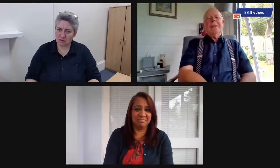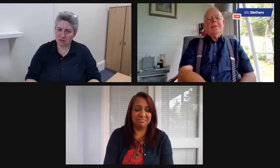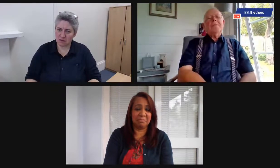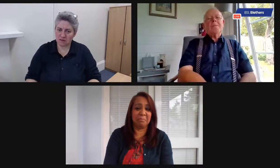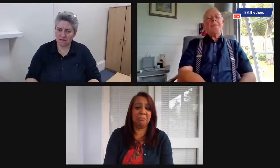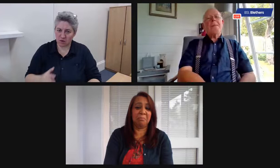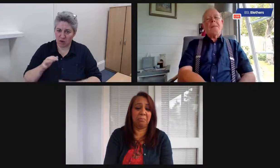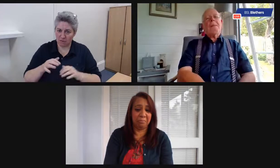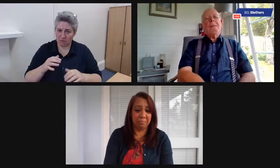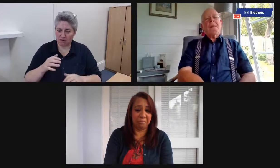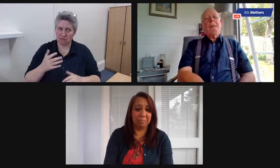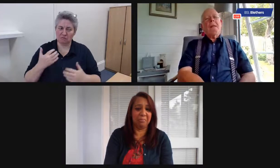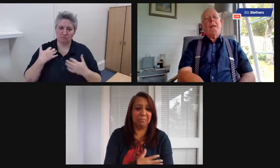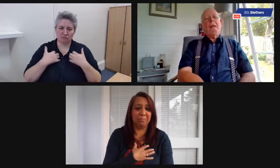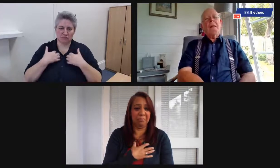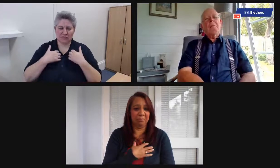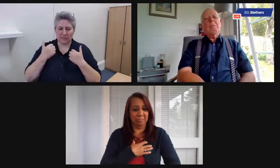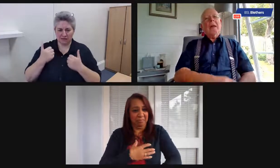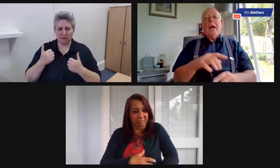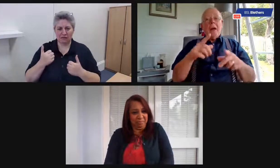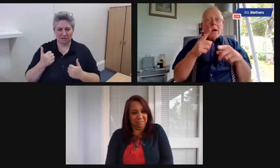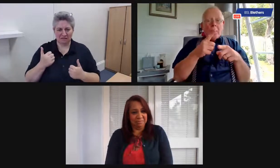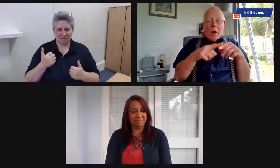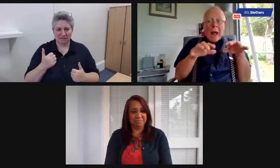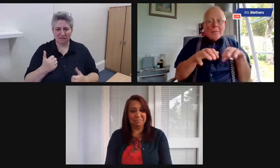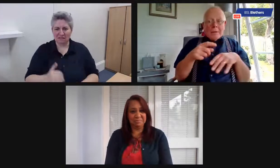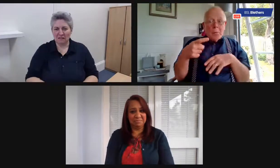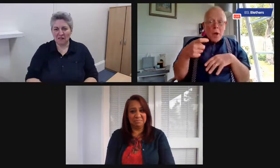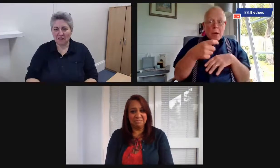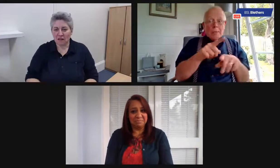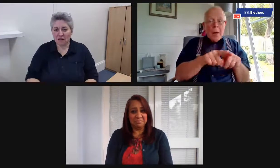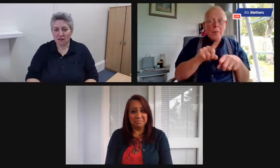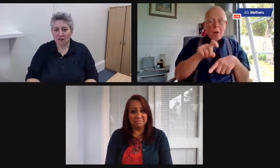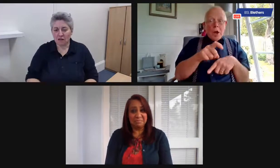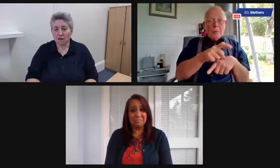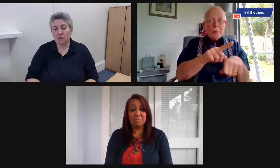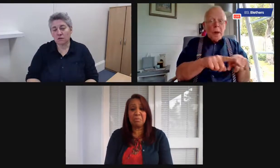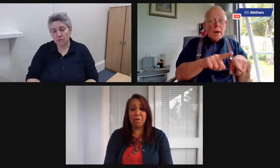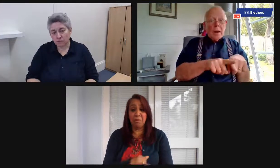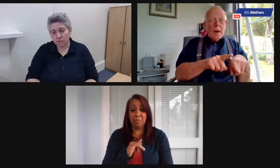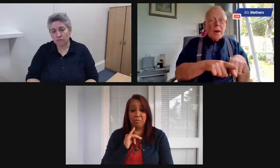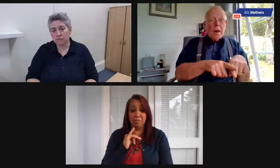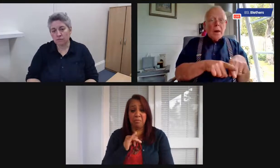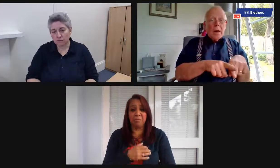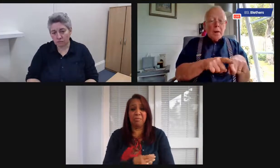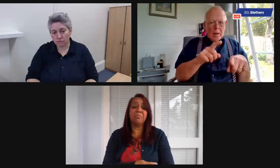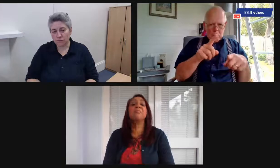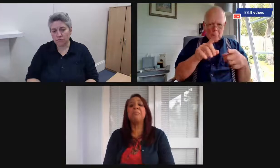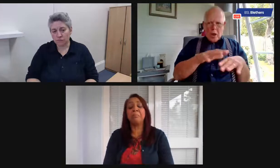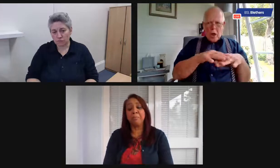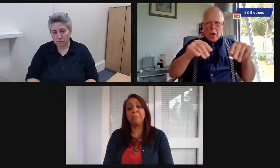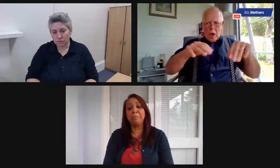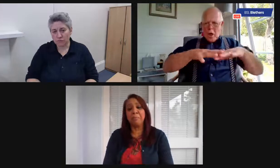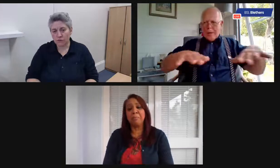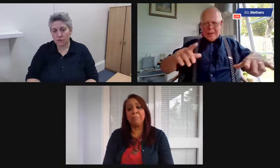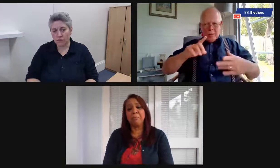off other natural wildlife Yes, because and, the and leaves are animals as very well. toxic. The leaves are very toxic. And also, things like worms